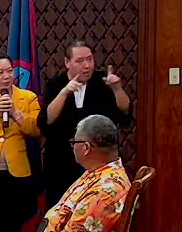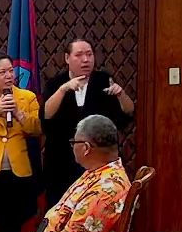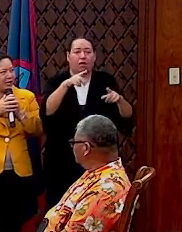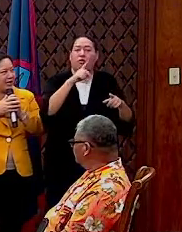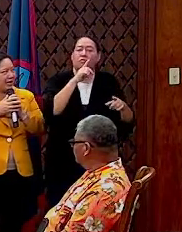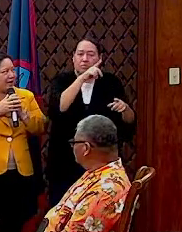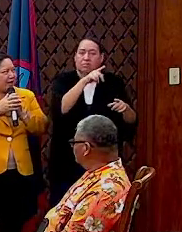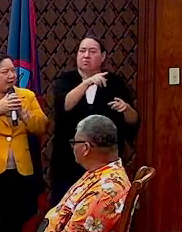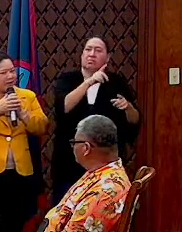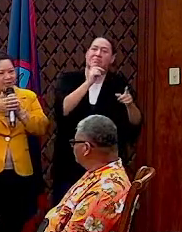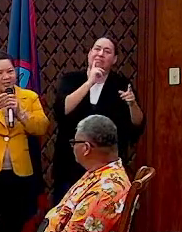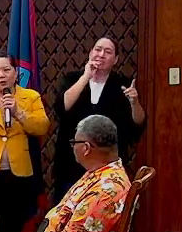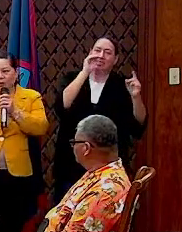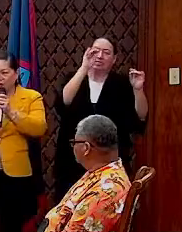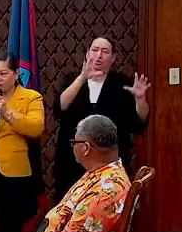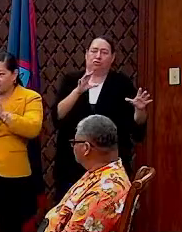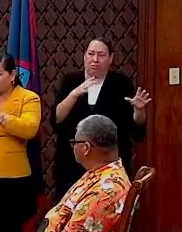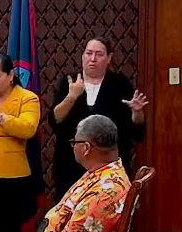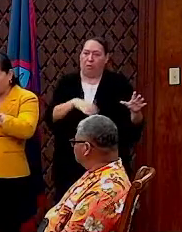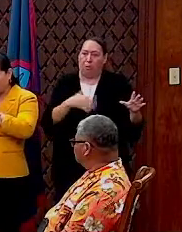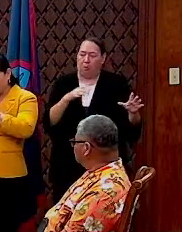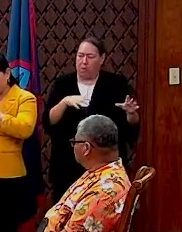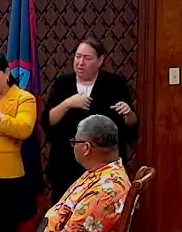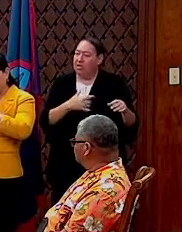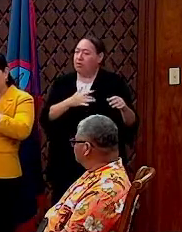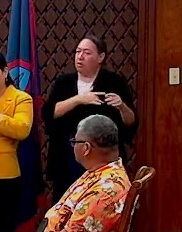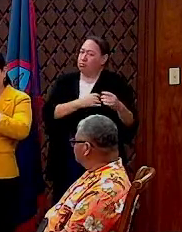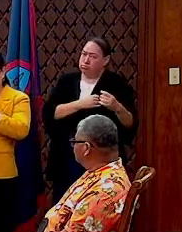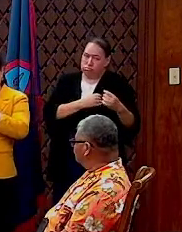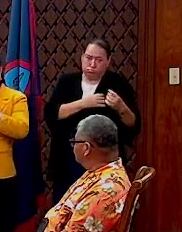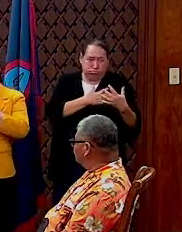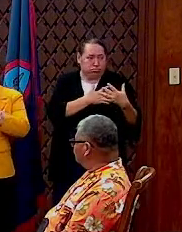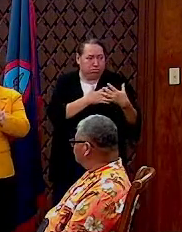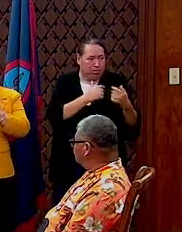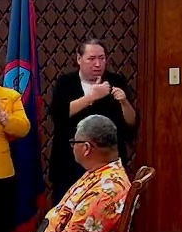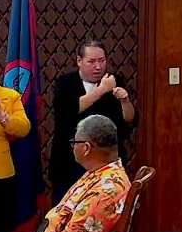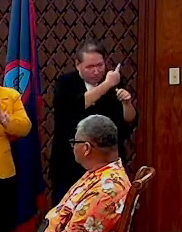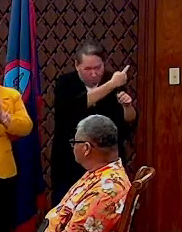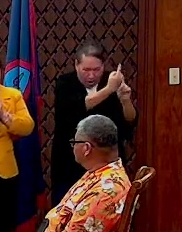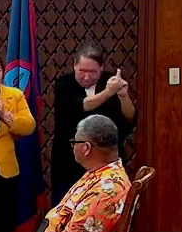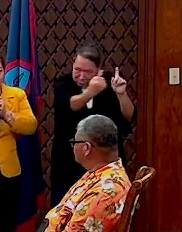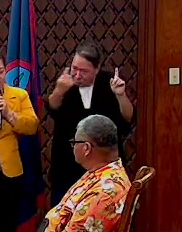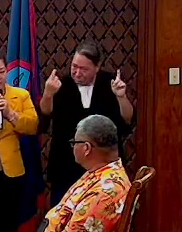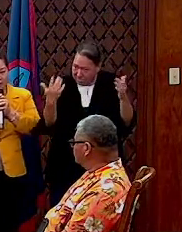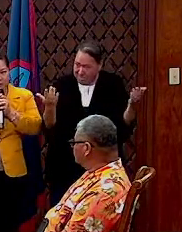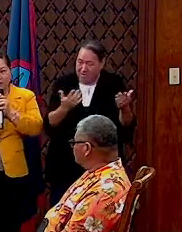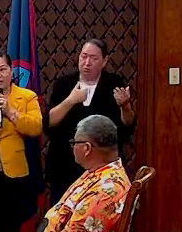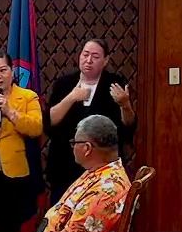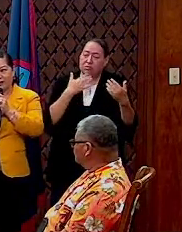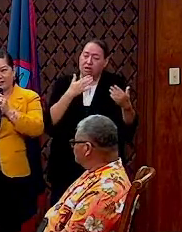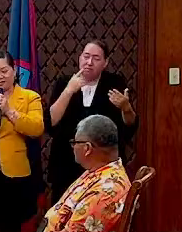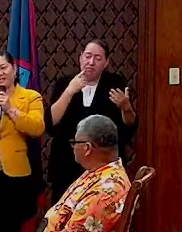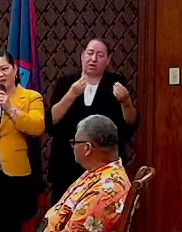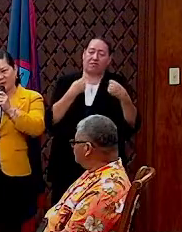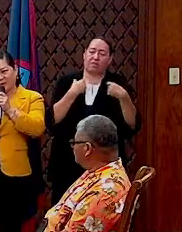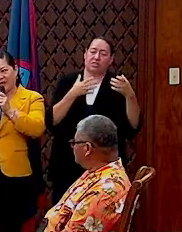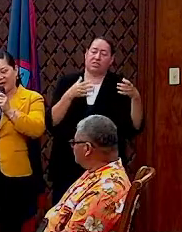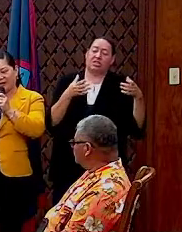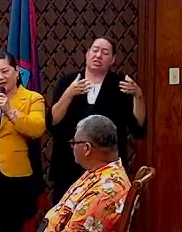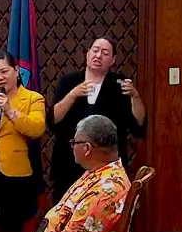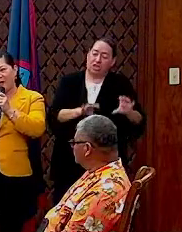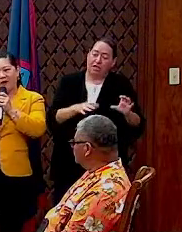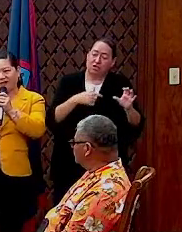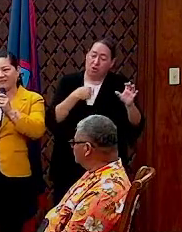truly appreciate every single one of you, including you, LT, for giving us the chance today to be here to